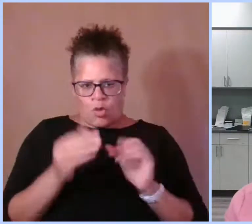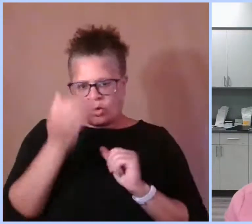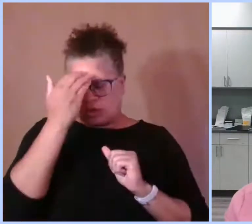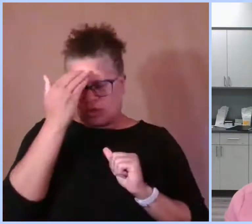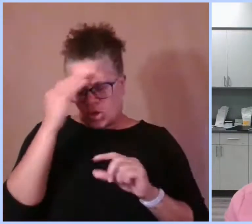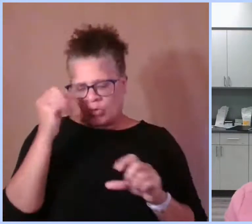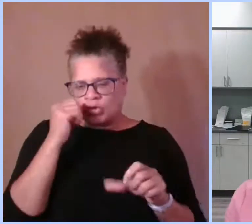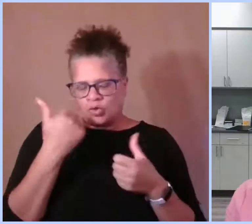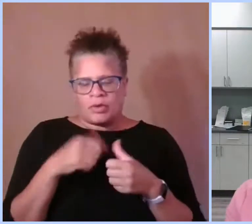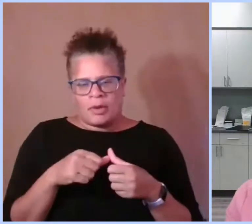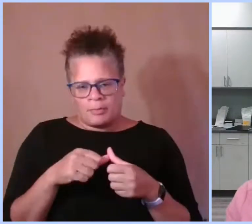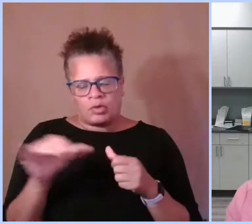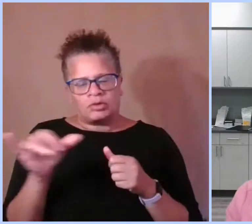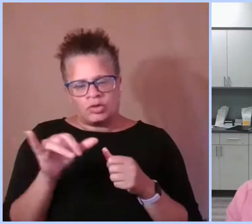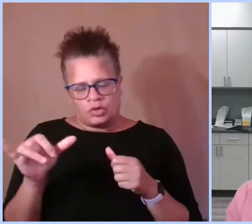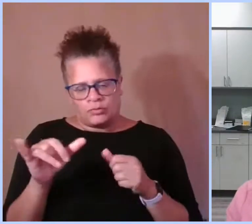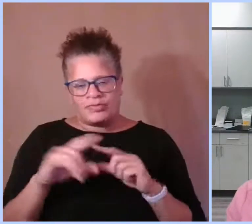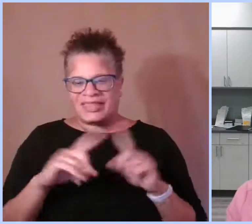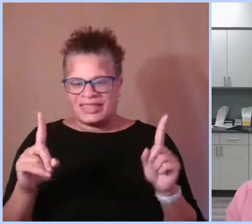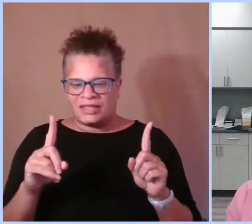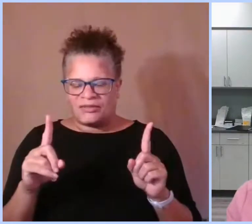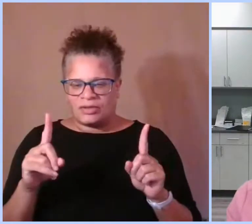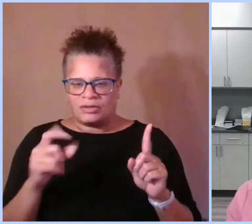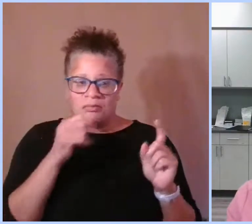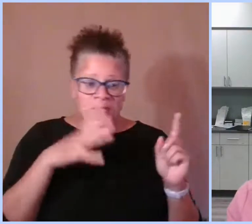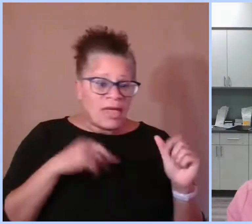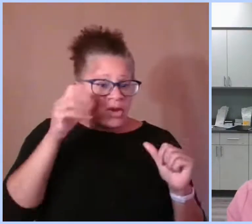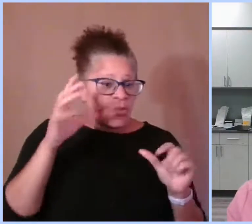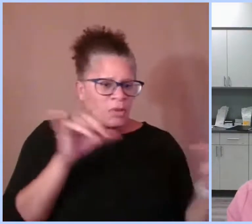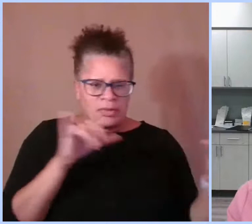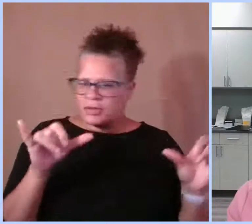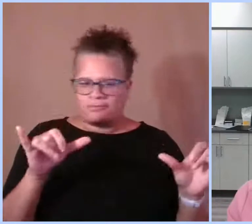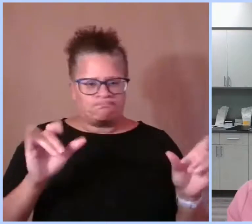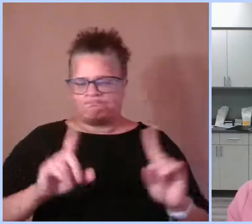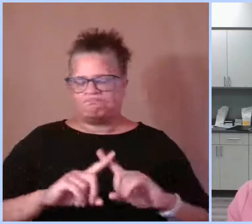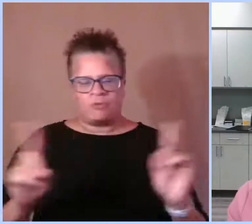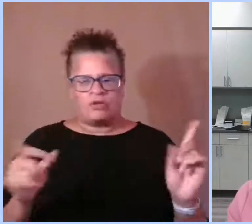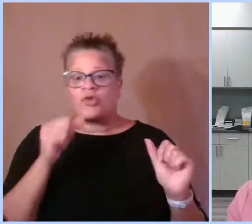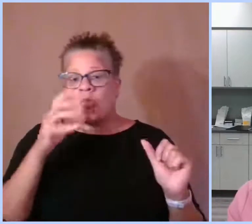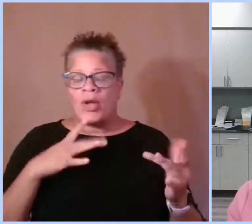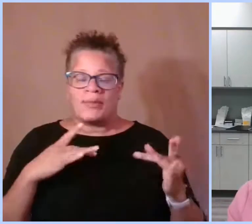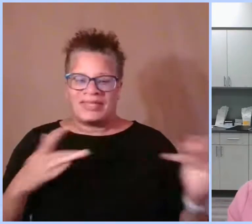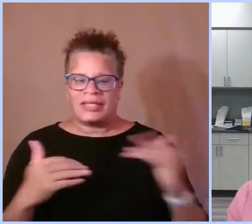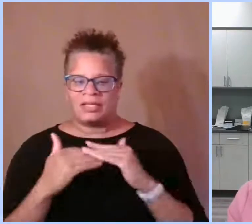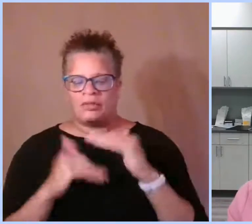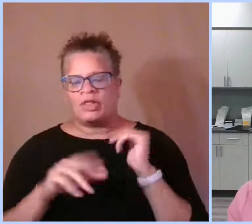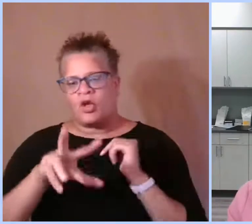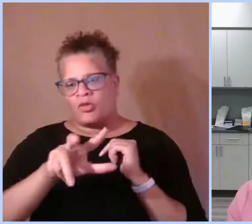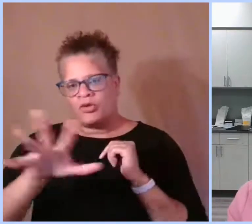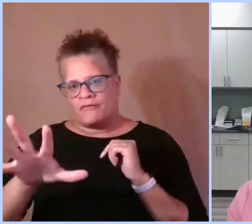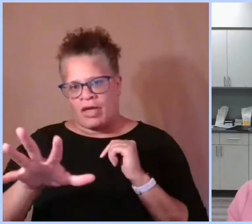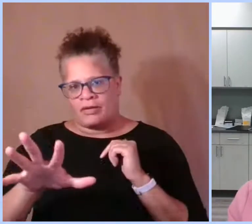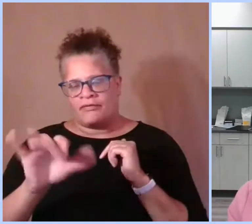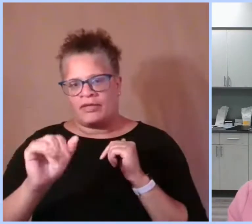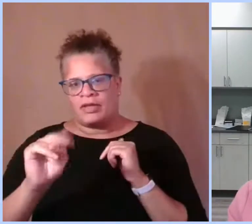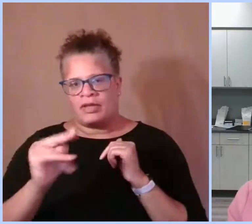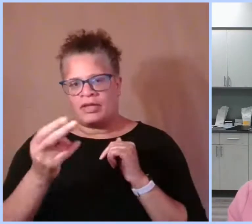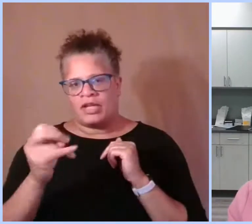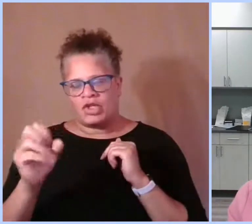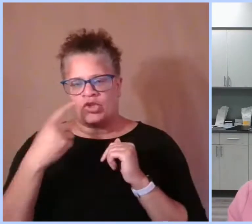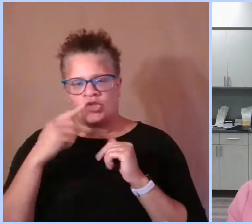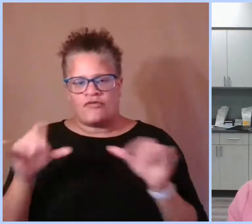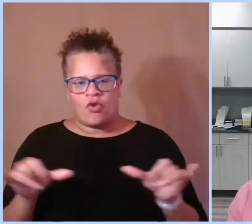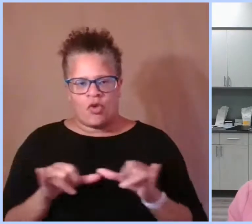in mind. And it's different for men and women. So women should be below 35 inches for their